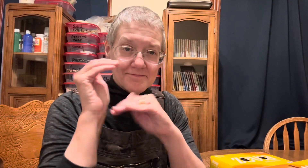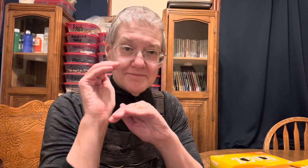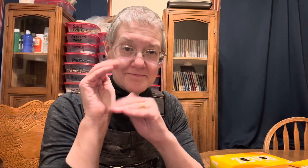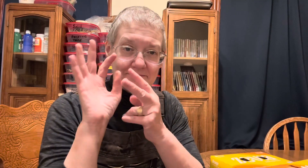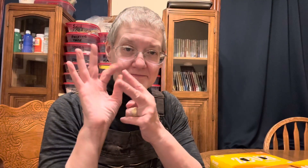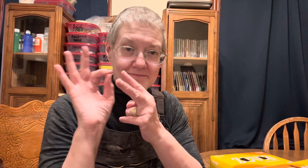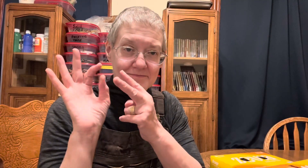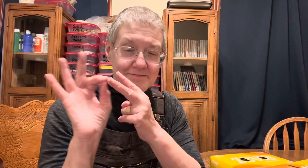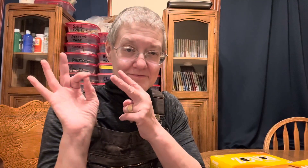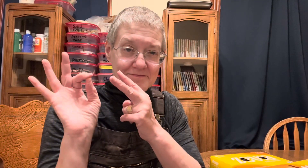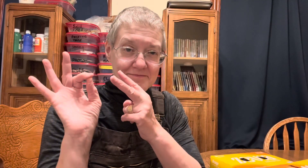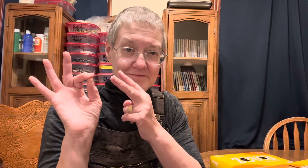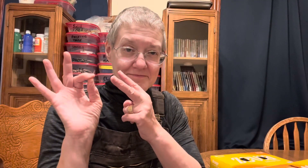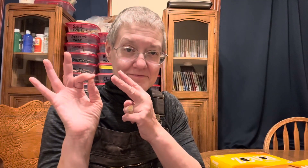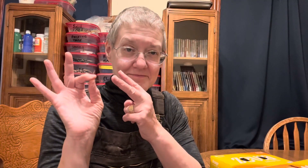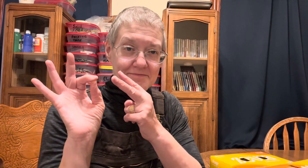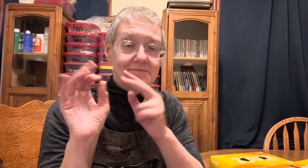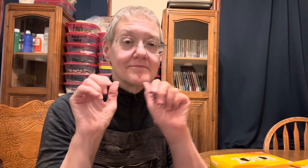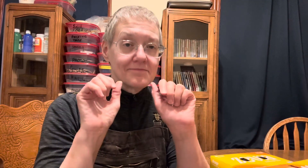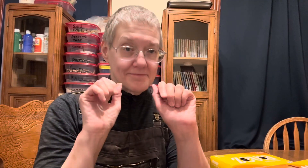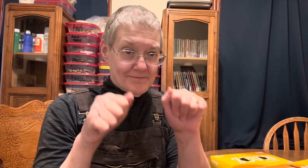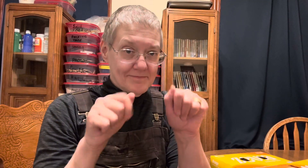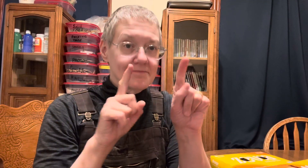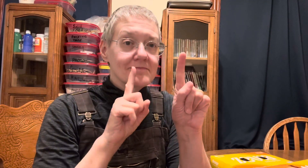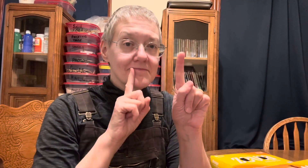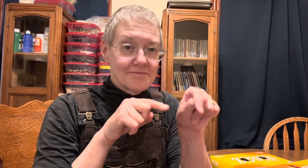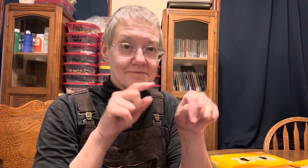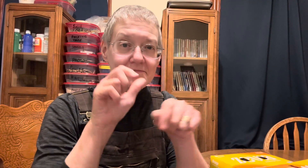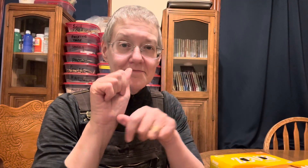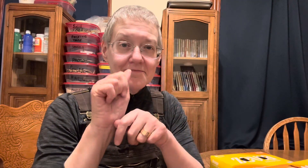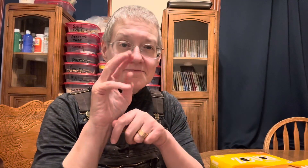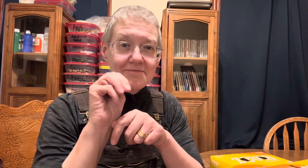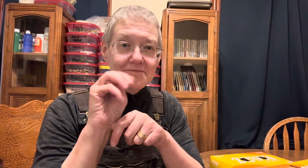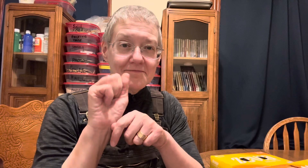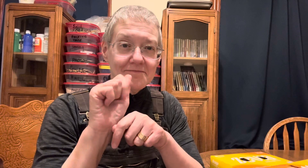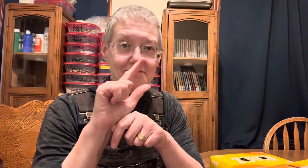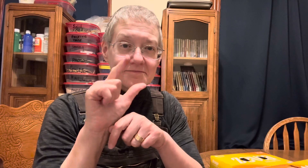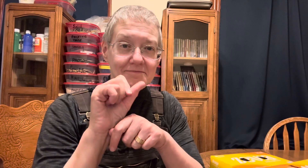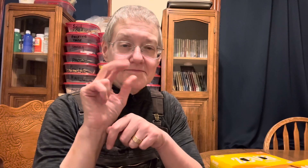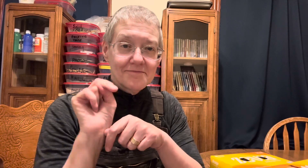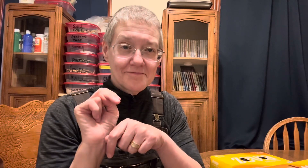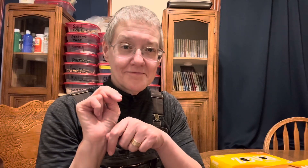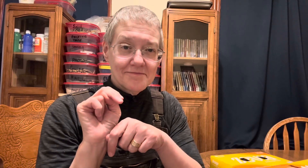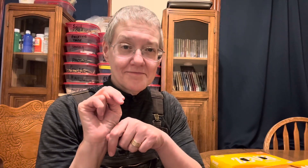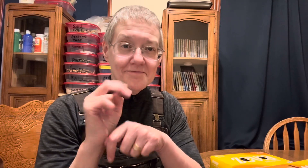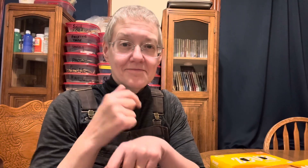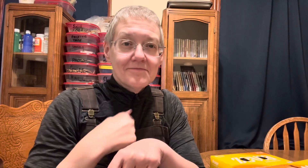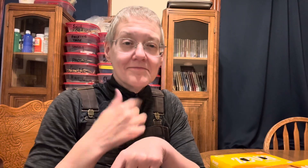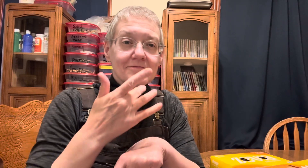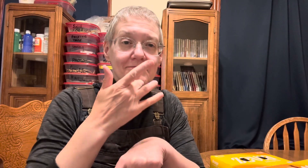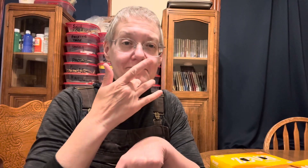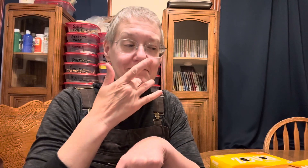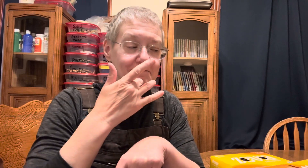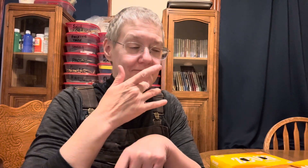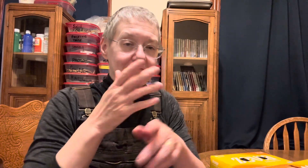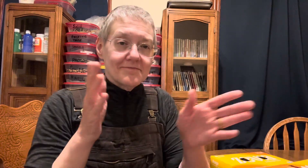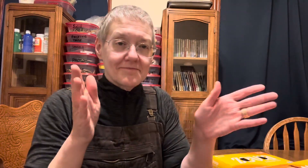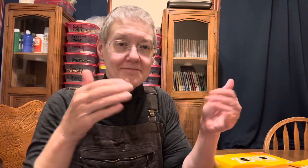have a limited selection. You can also buy this on Amazon. It's going to come in a case. I prefer